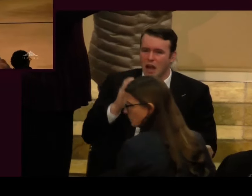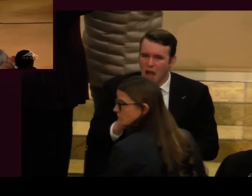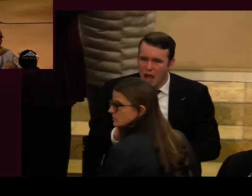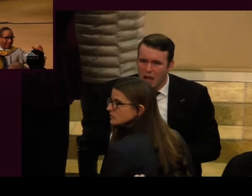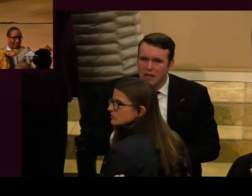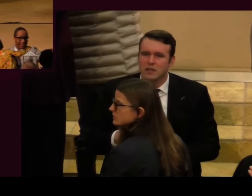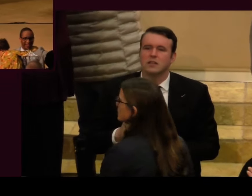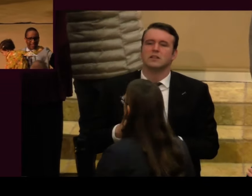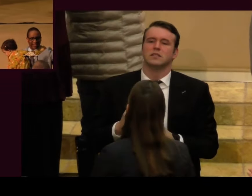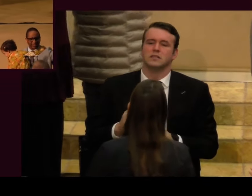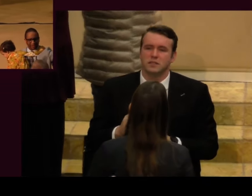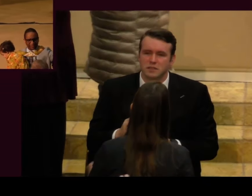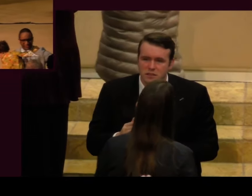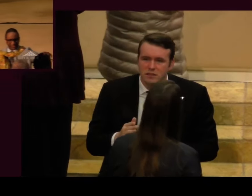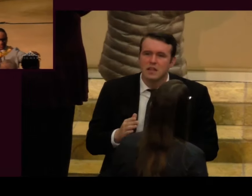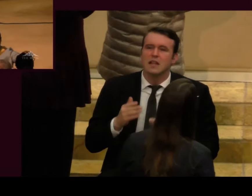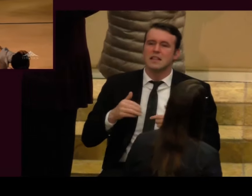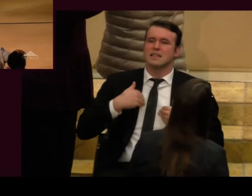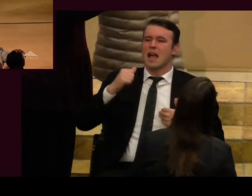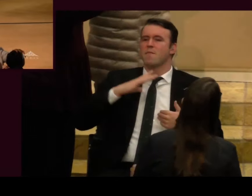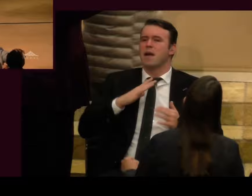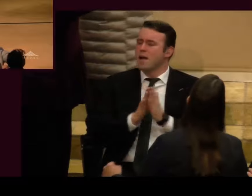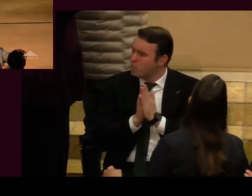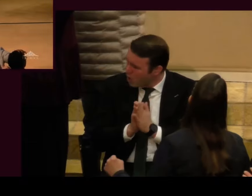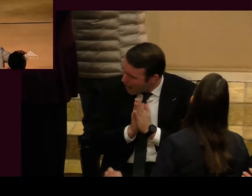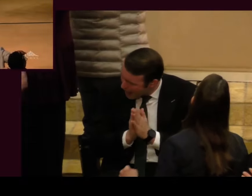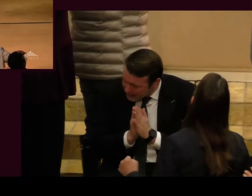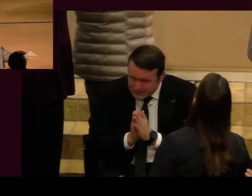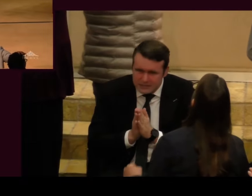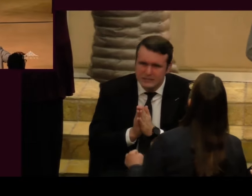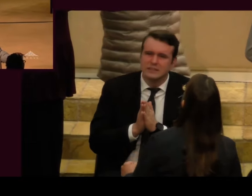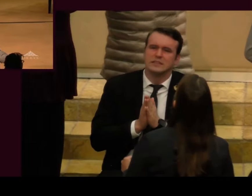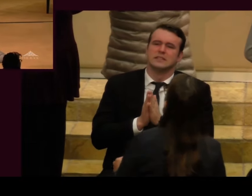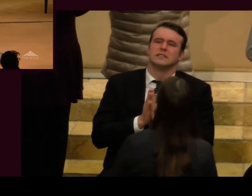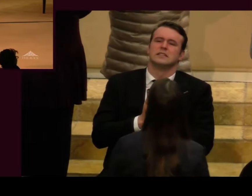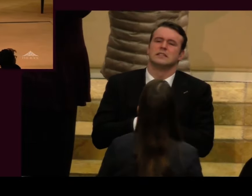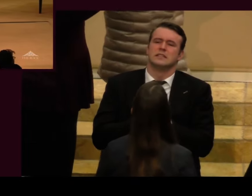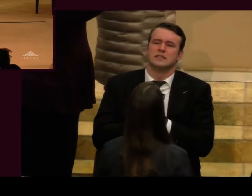God. Come on, young man, pray.